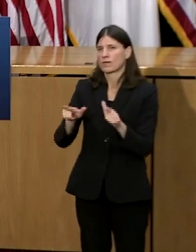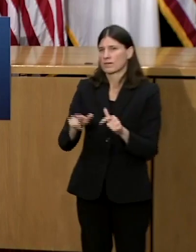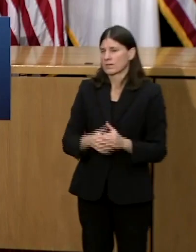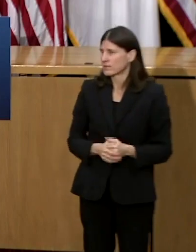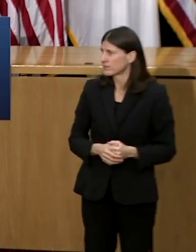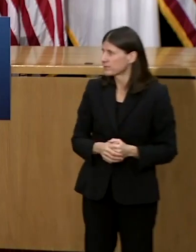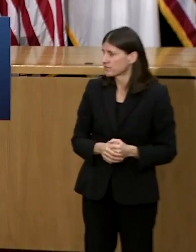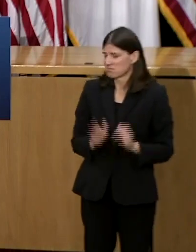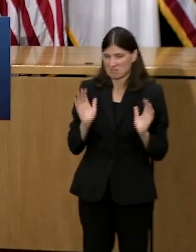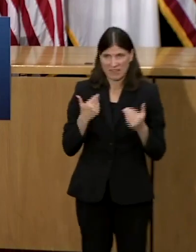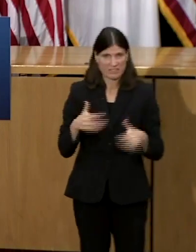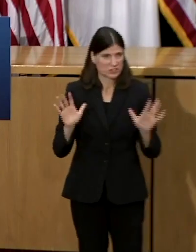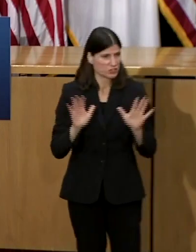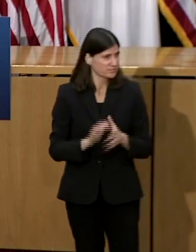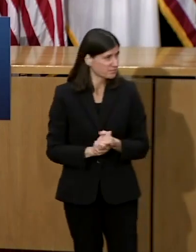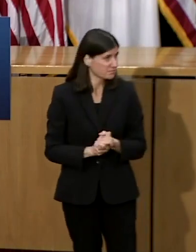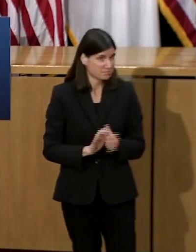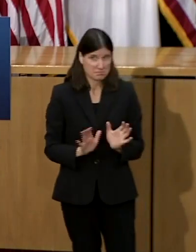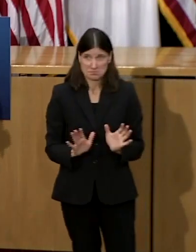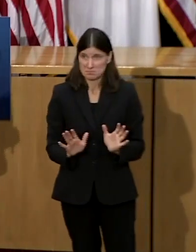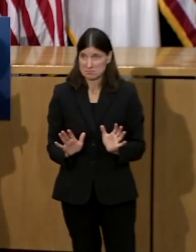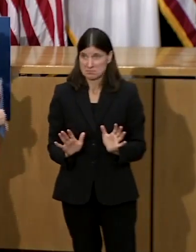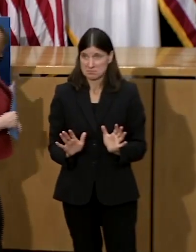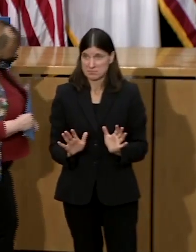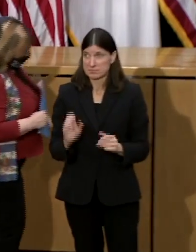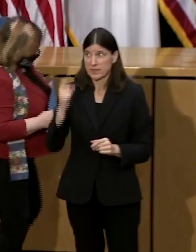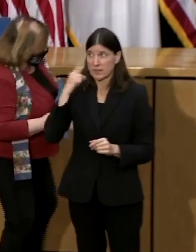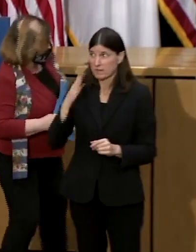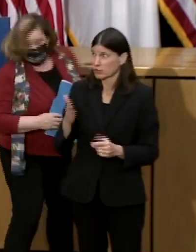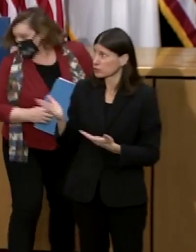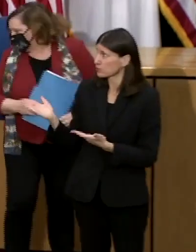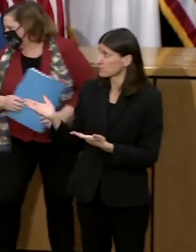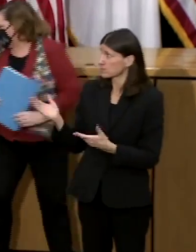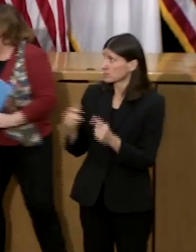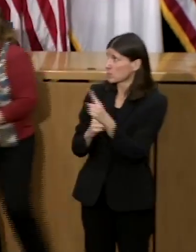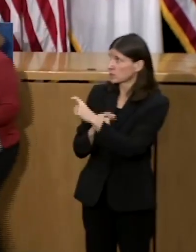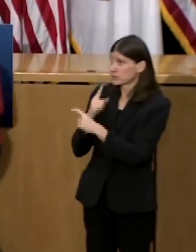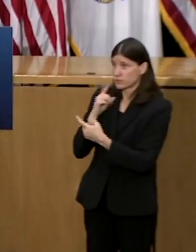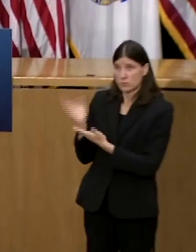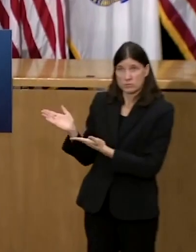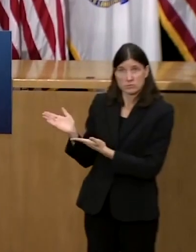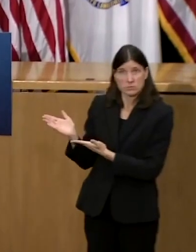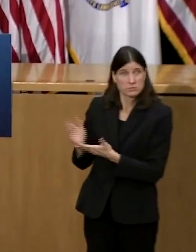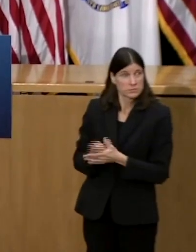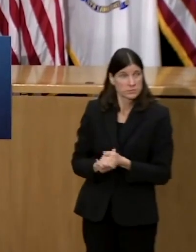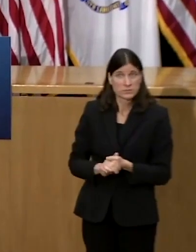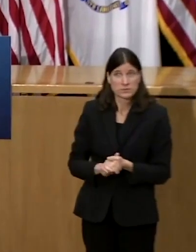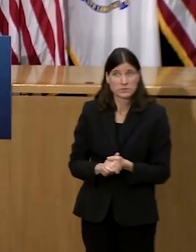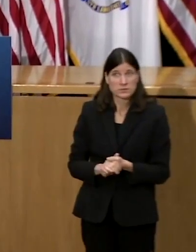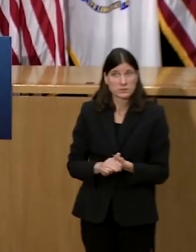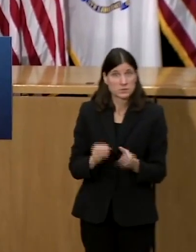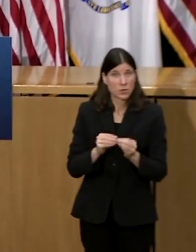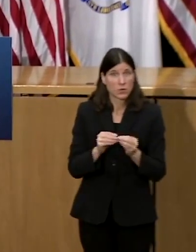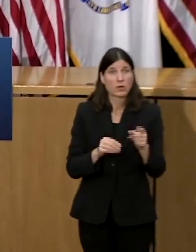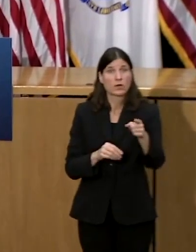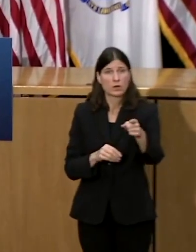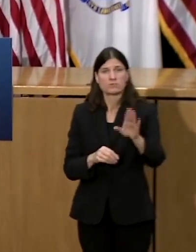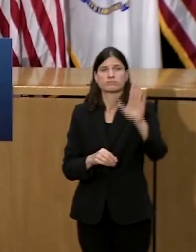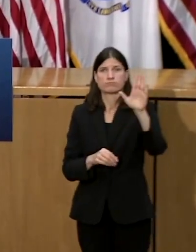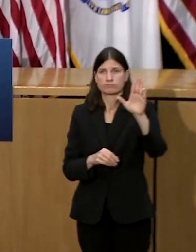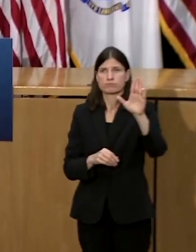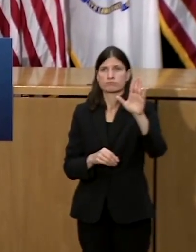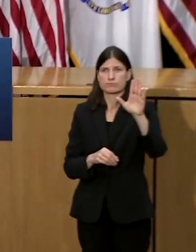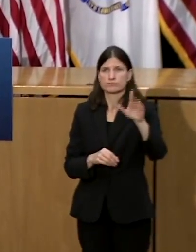Thank you. Thanks very much, Doctor. Other questions that are sort of on this topic for other people? Could you speak to what? We're seeing